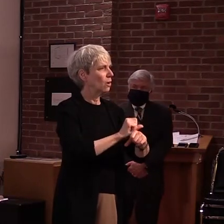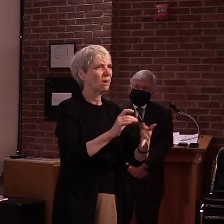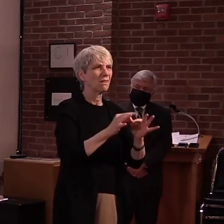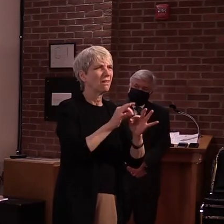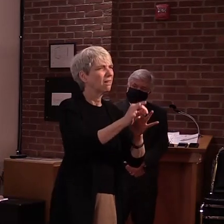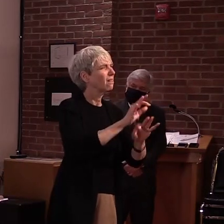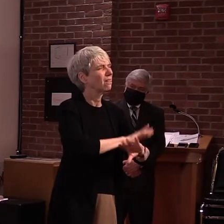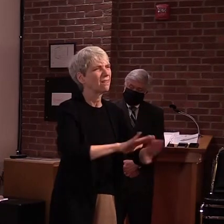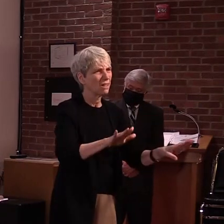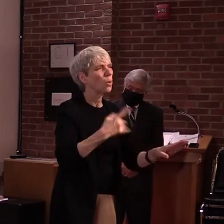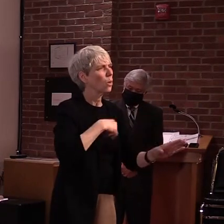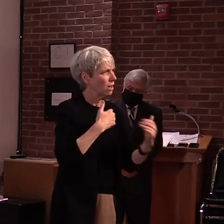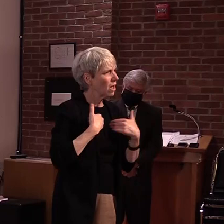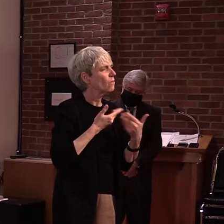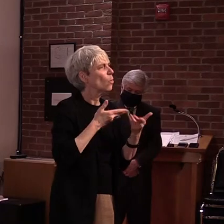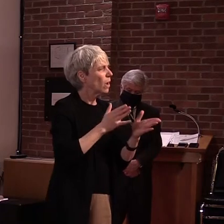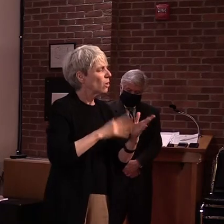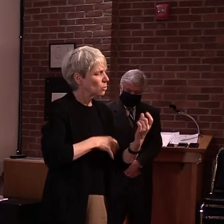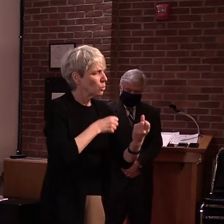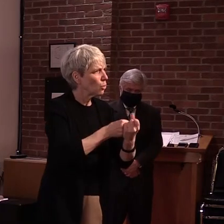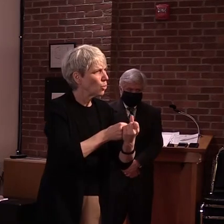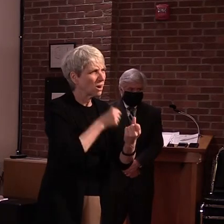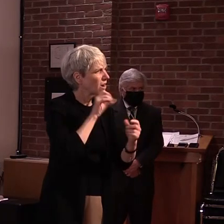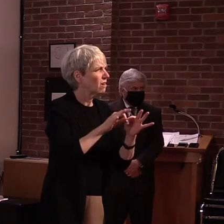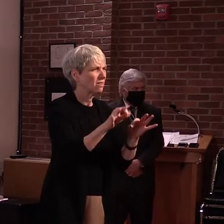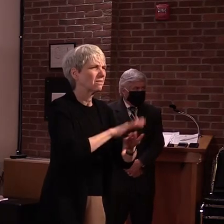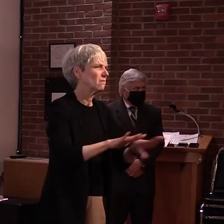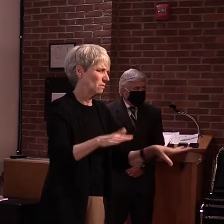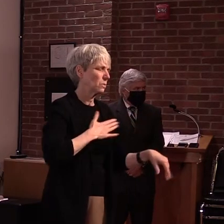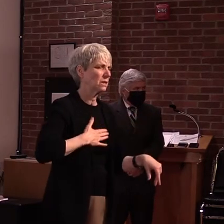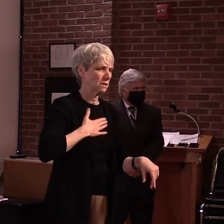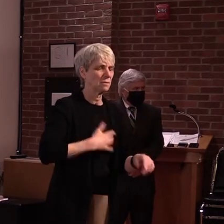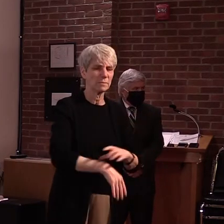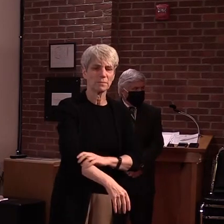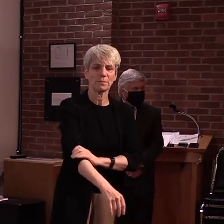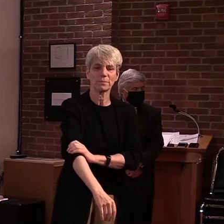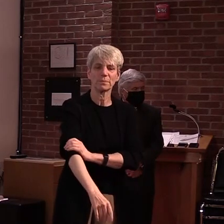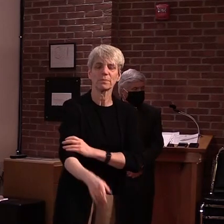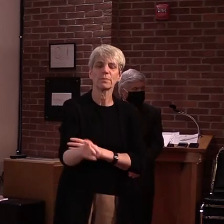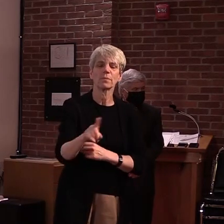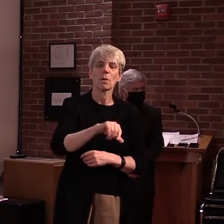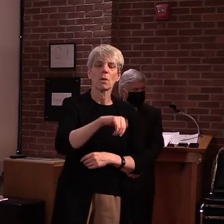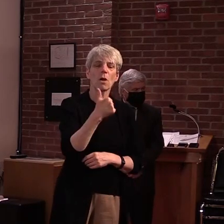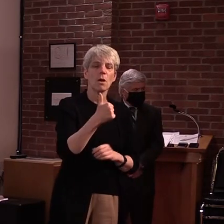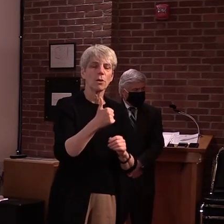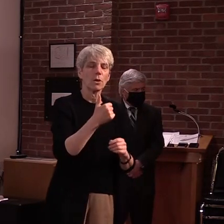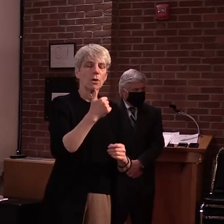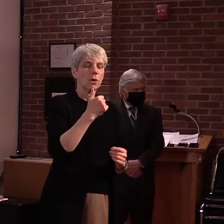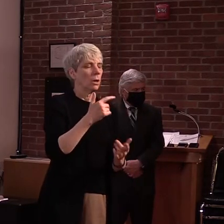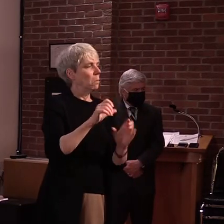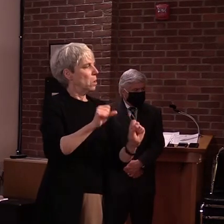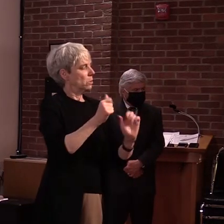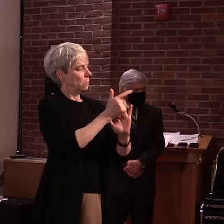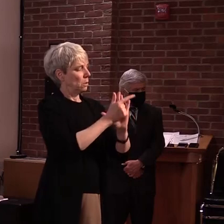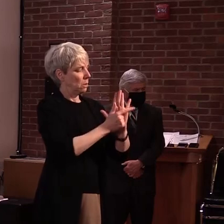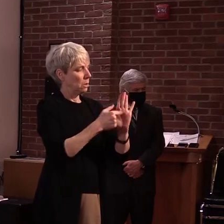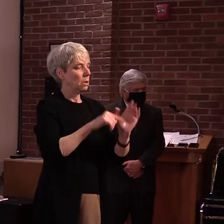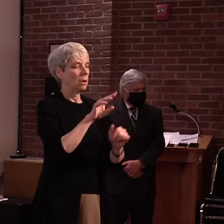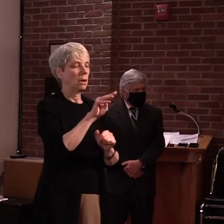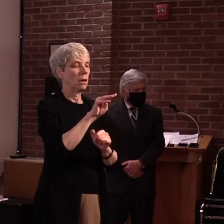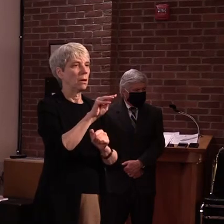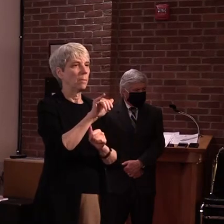to do so. In other legislation, the mayor's